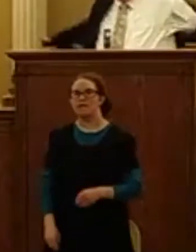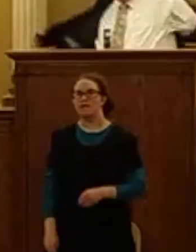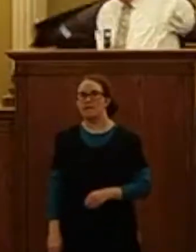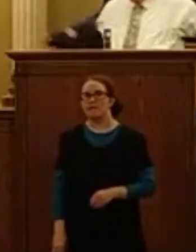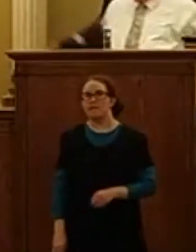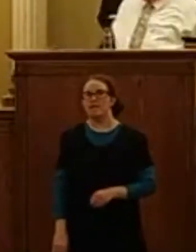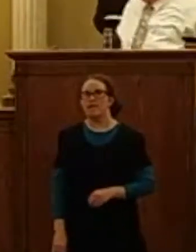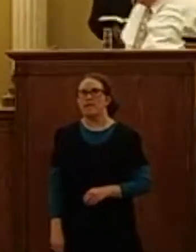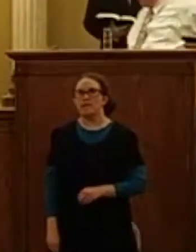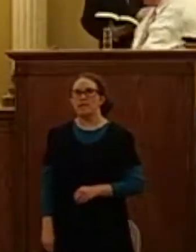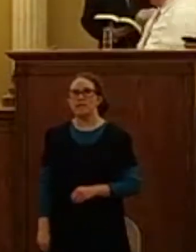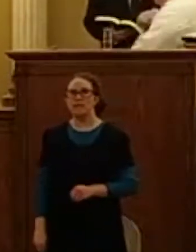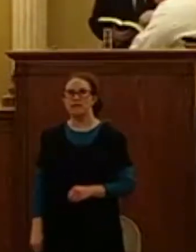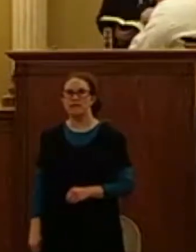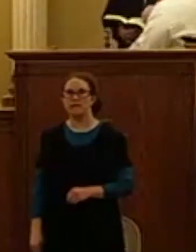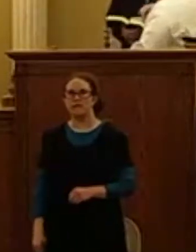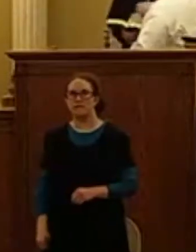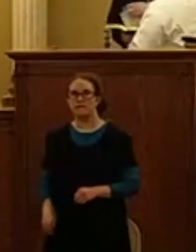16.